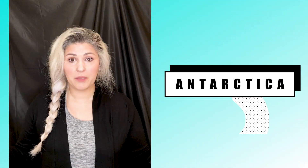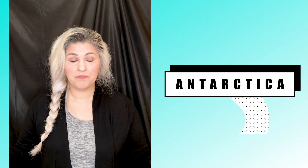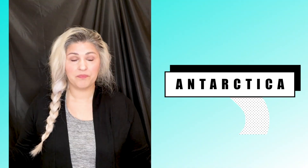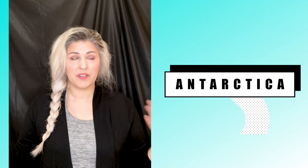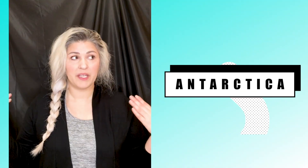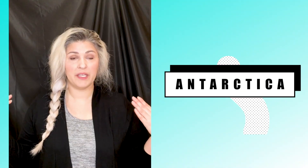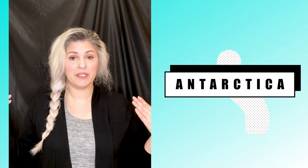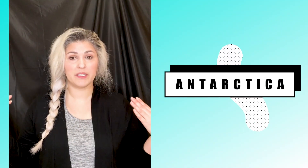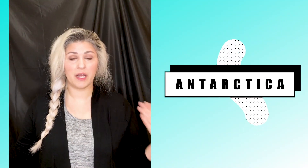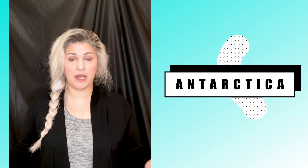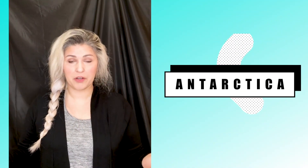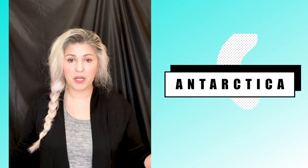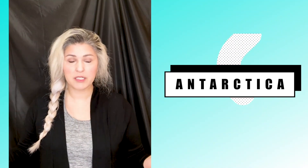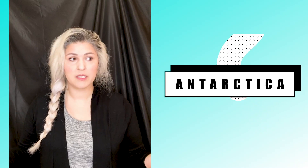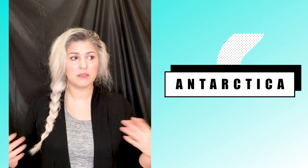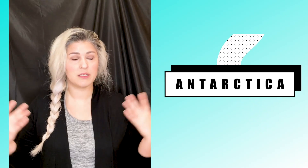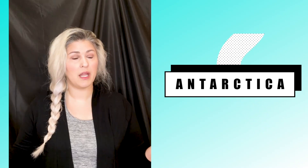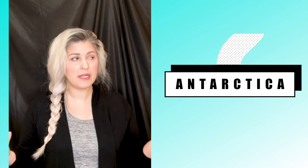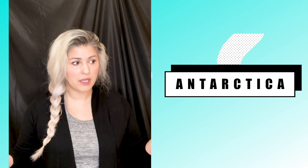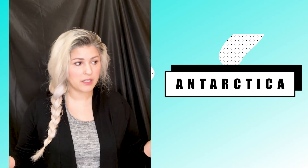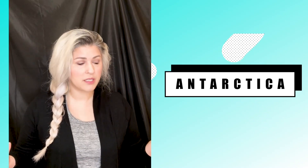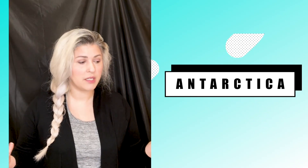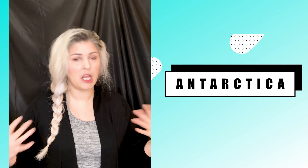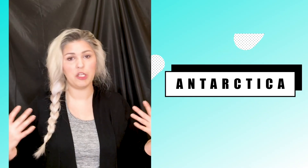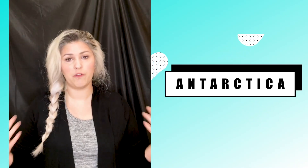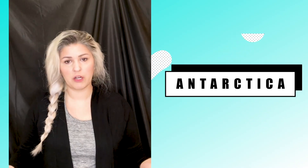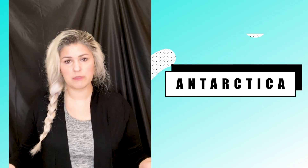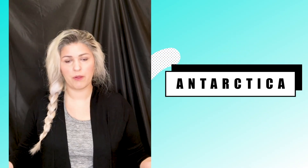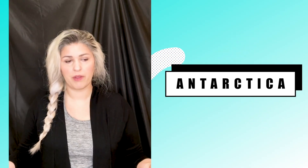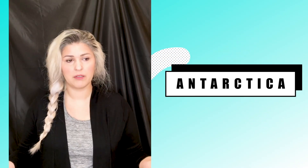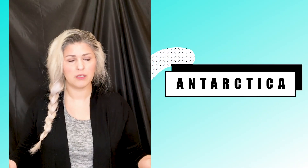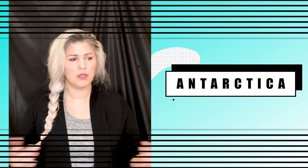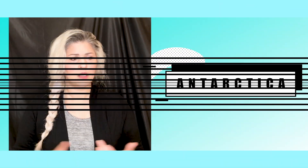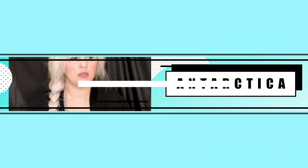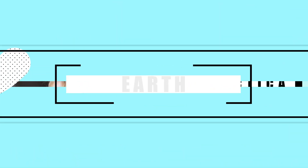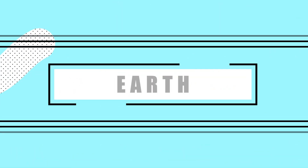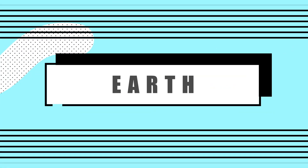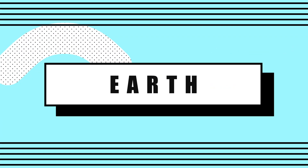Antarctica is another continent, is the last continent, and you fingerspell that.